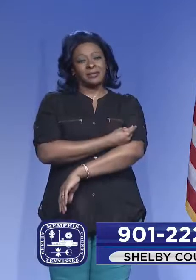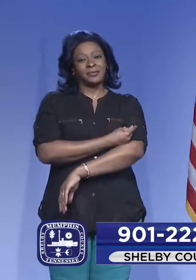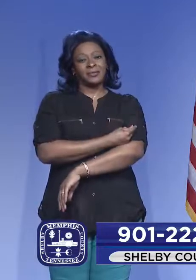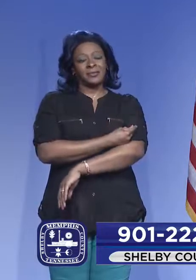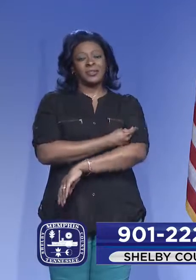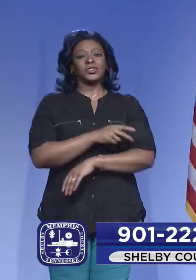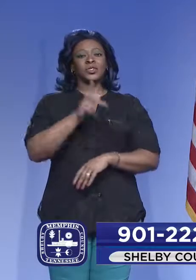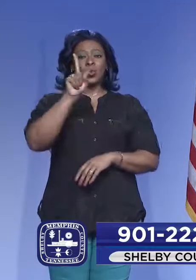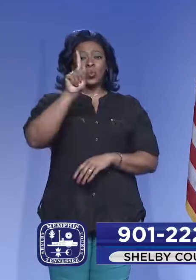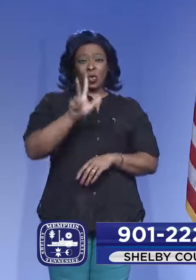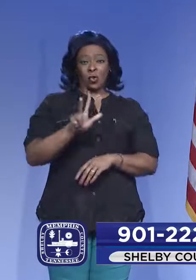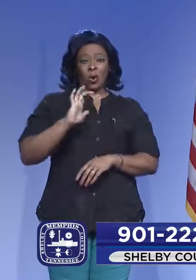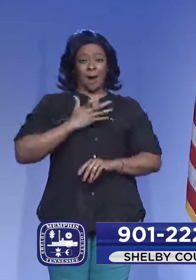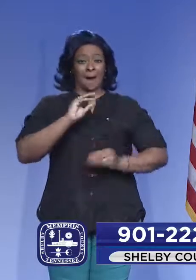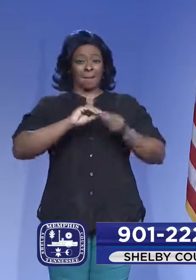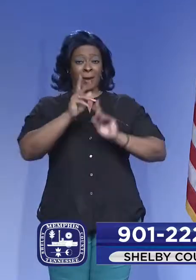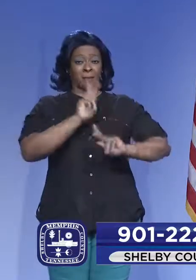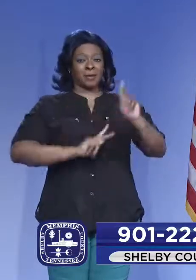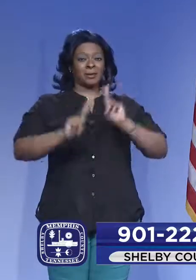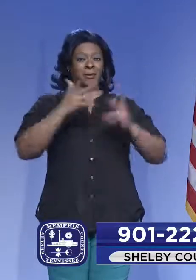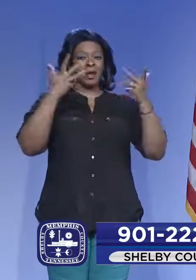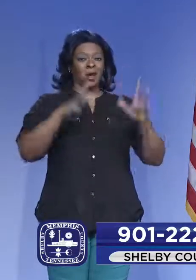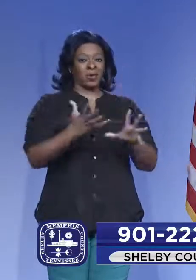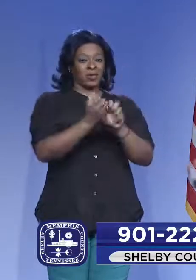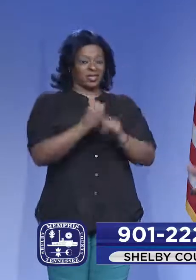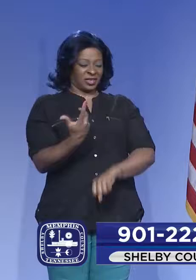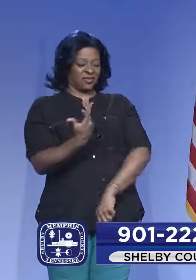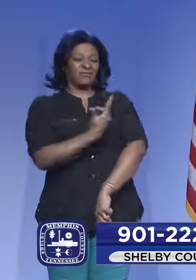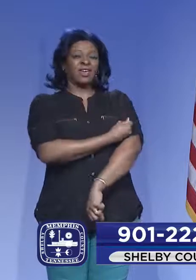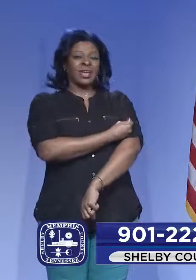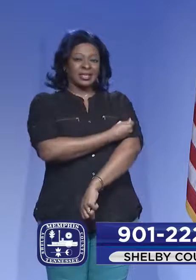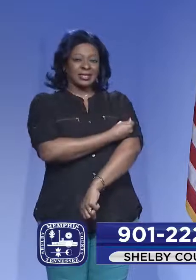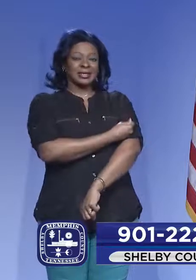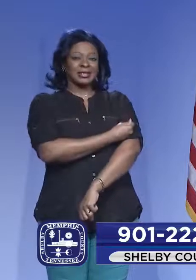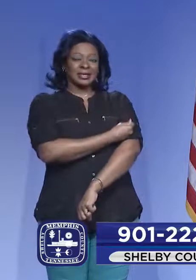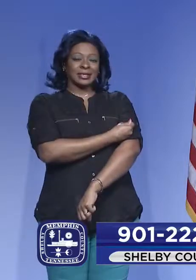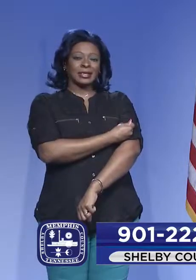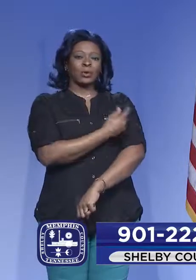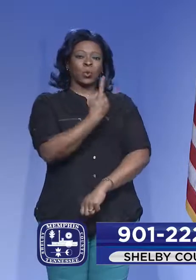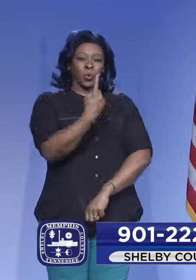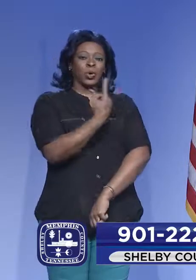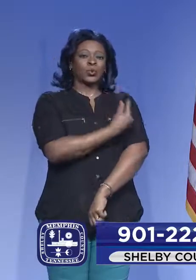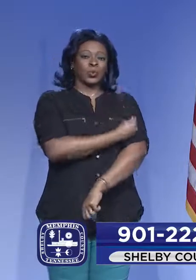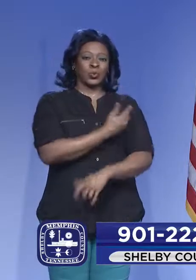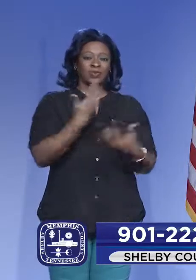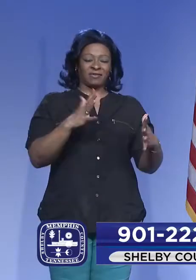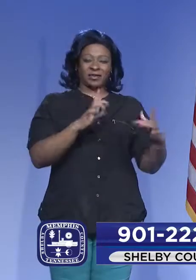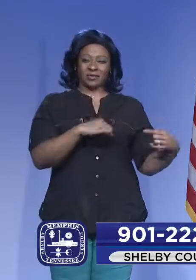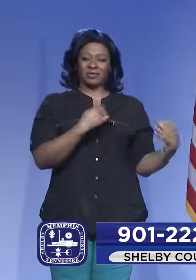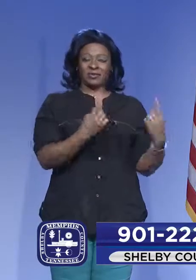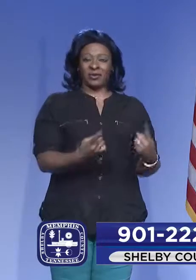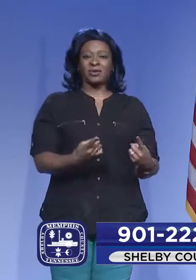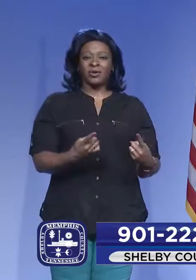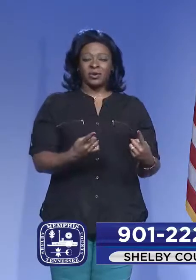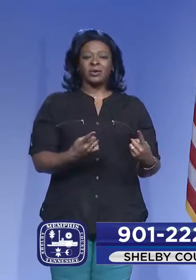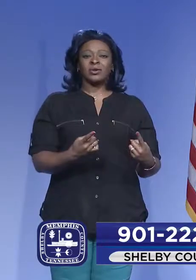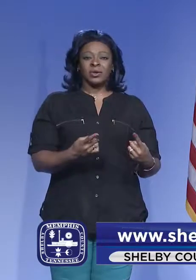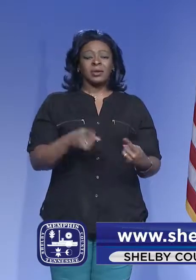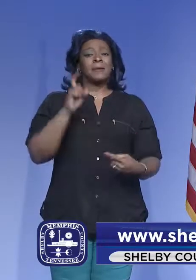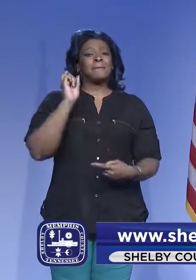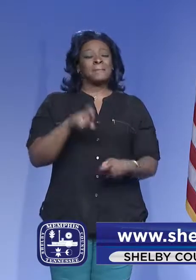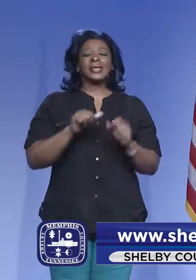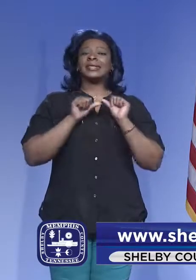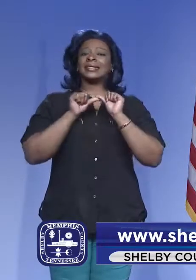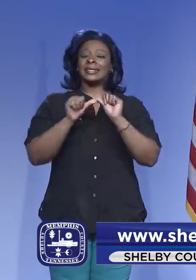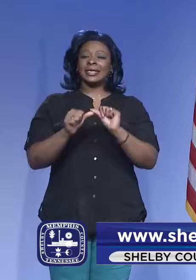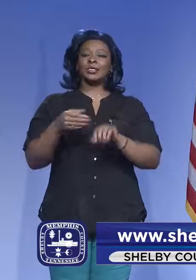Over a third of our population have received at least one dose. We must continue